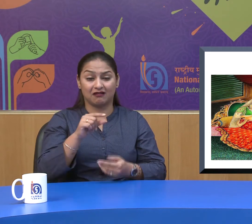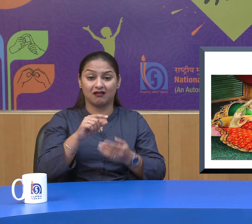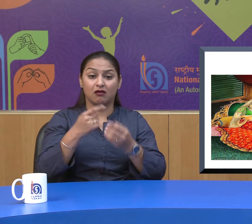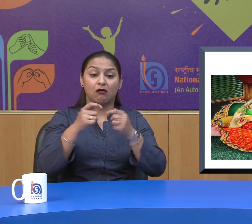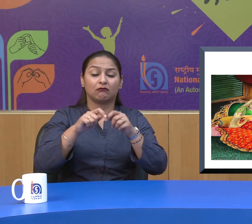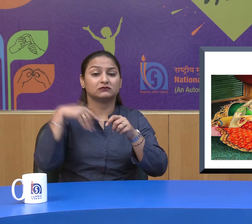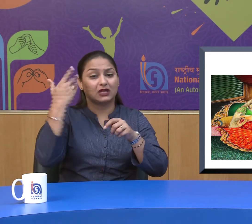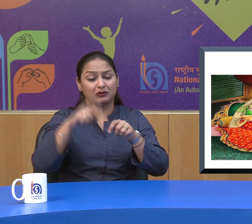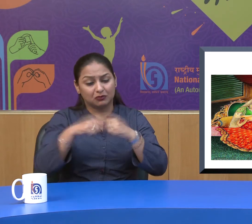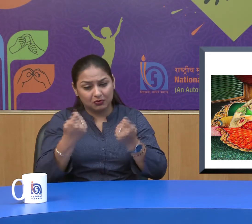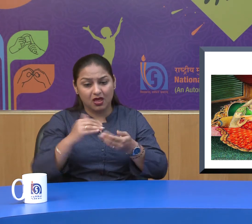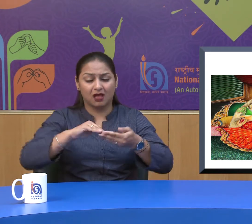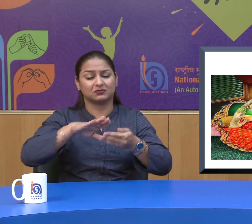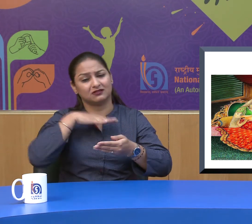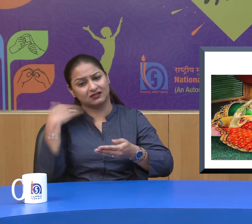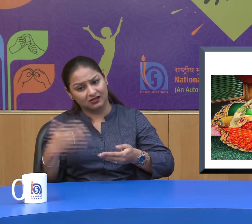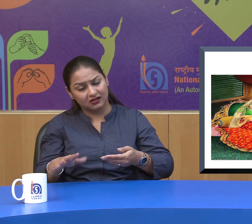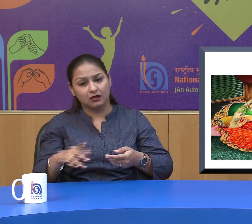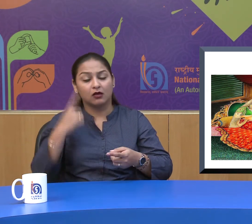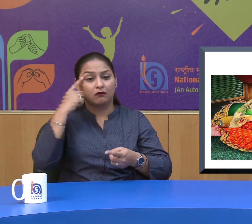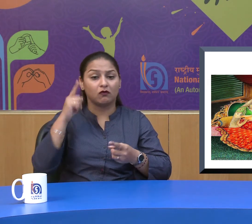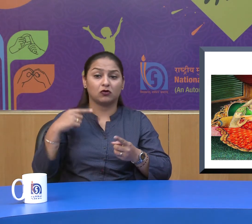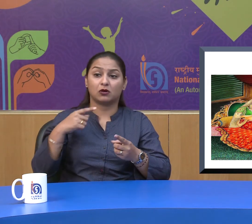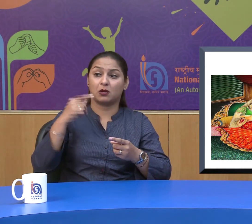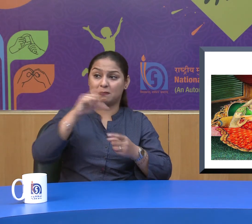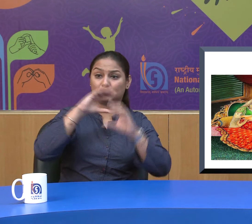widowhood was the injection of the society,